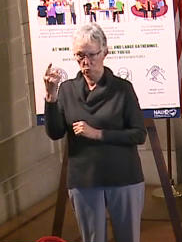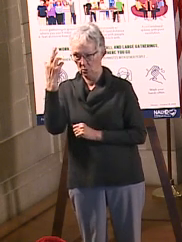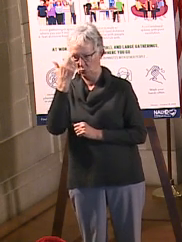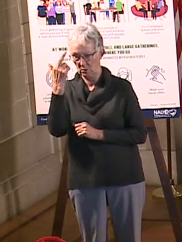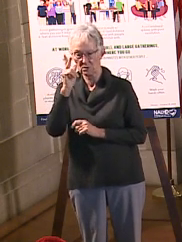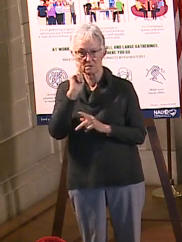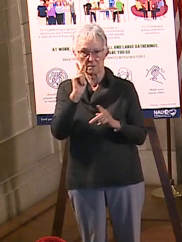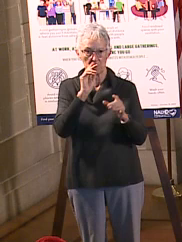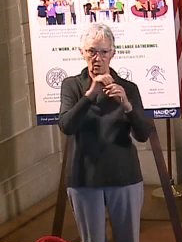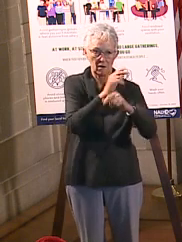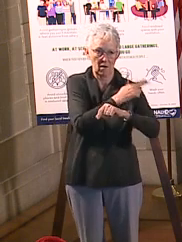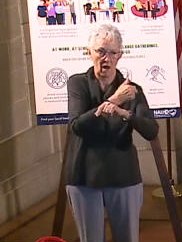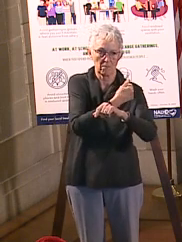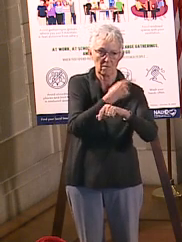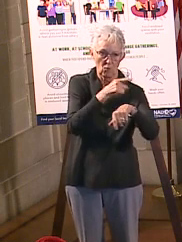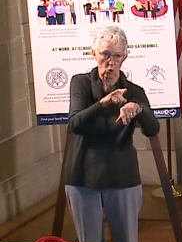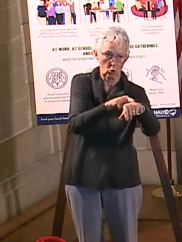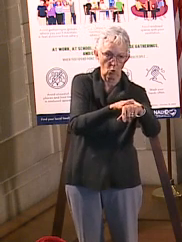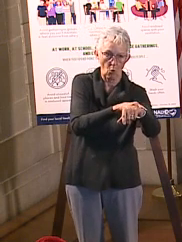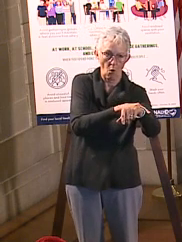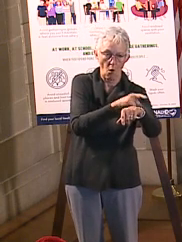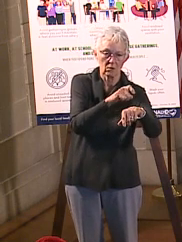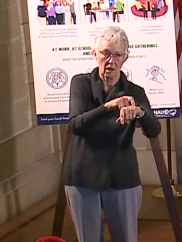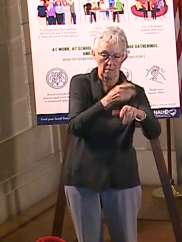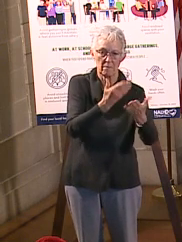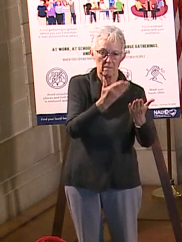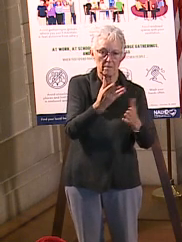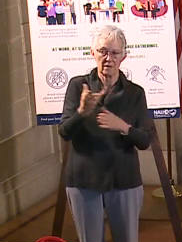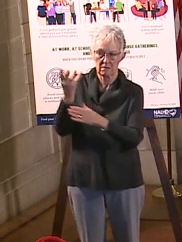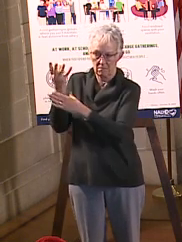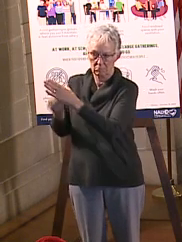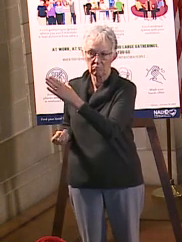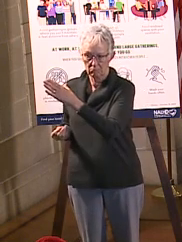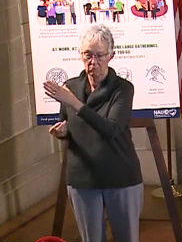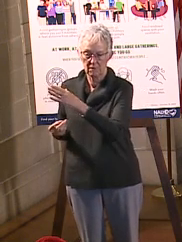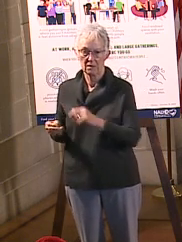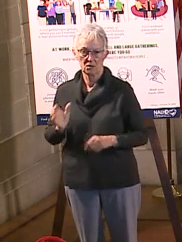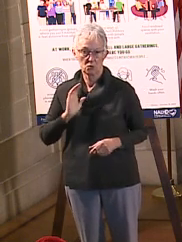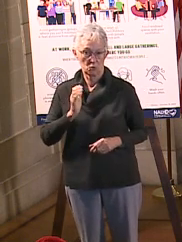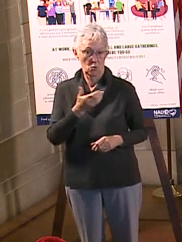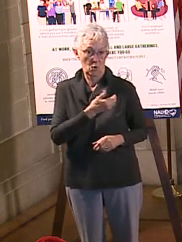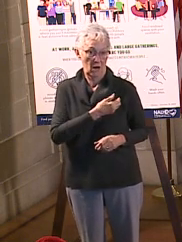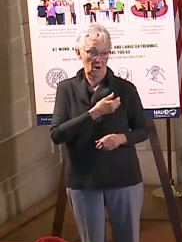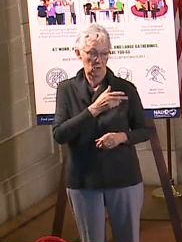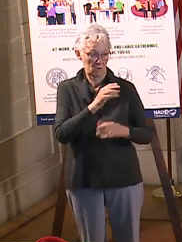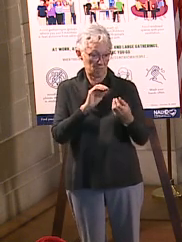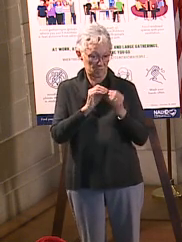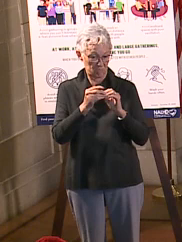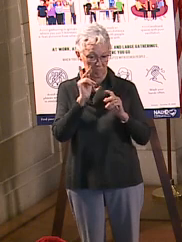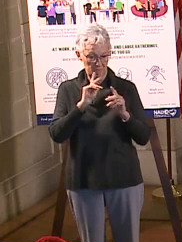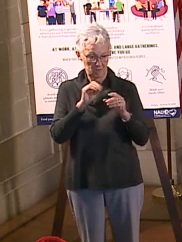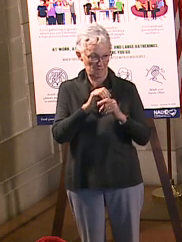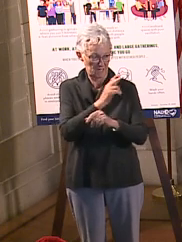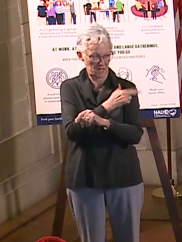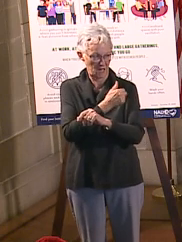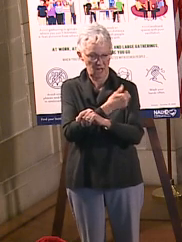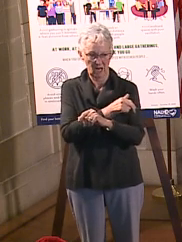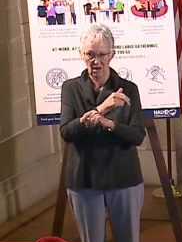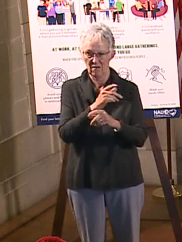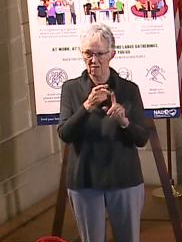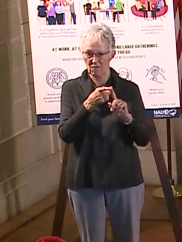what we've seen is, over the last 2 weeks, our case counts are down about 25%, and hospitalizations are down, I can't remember,